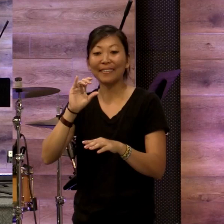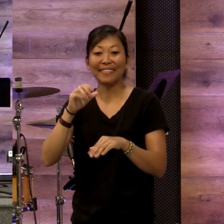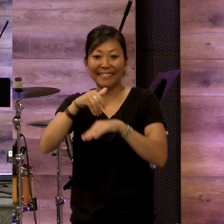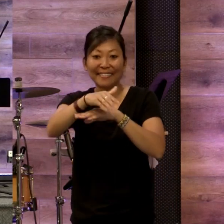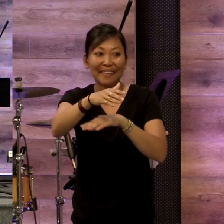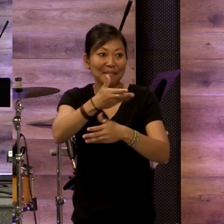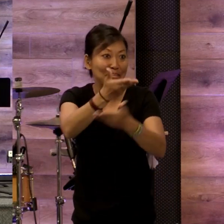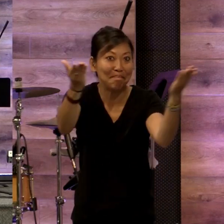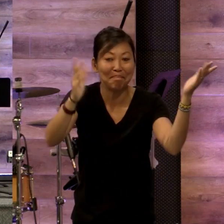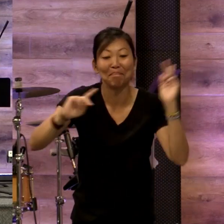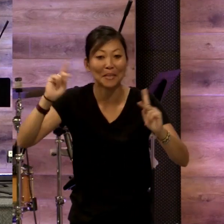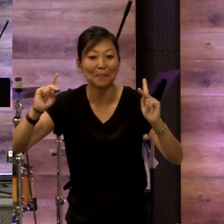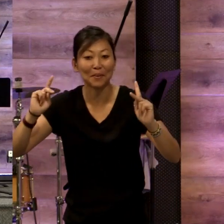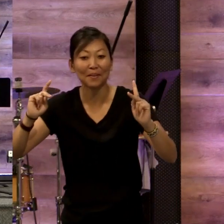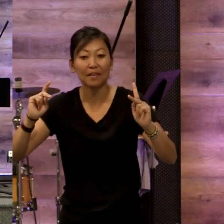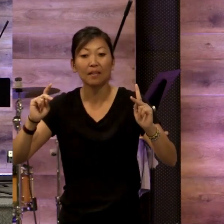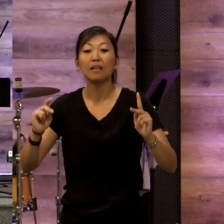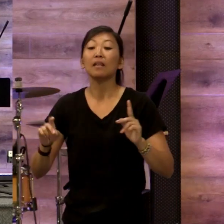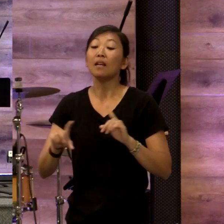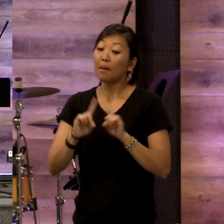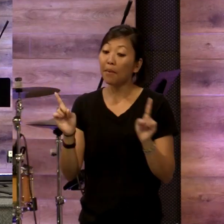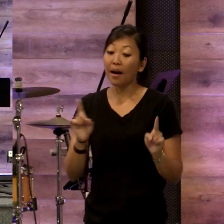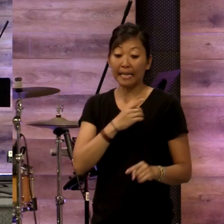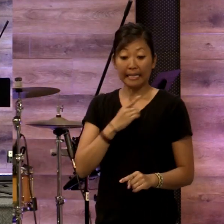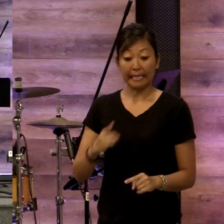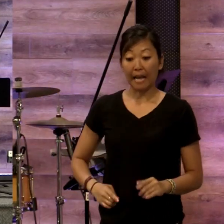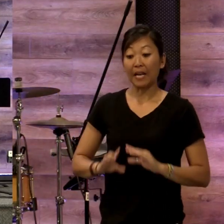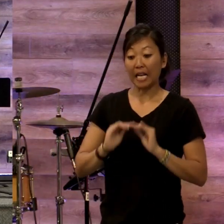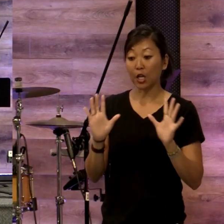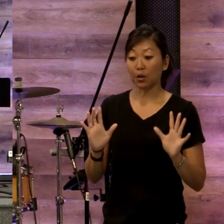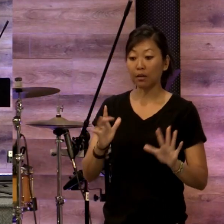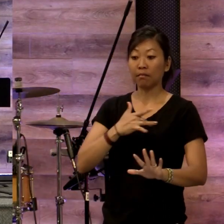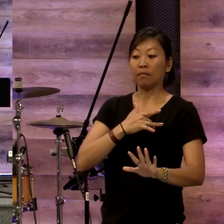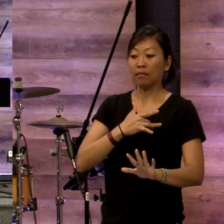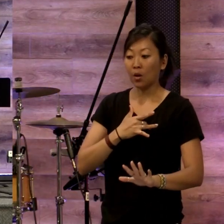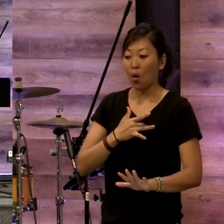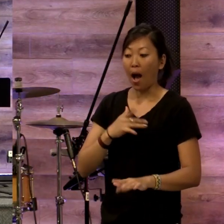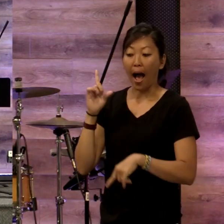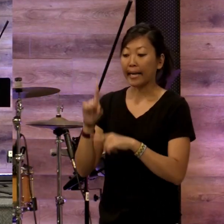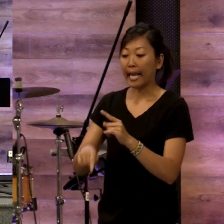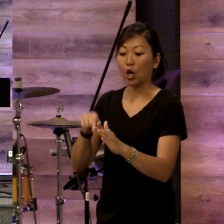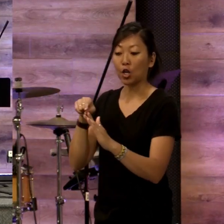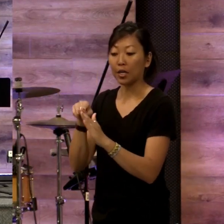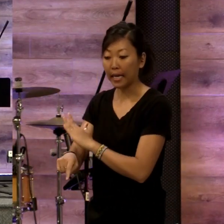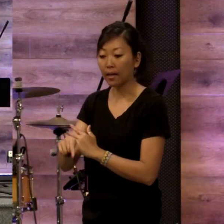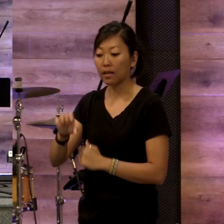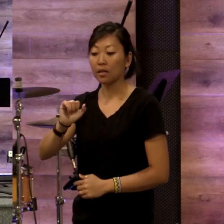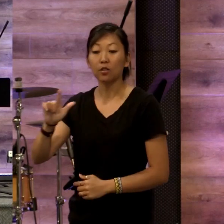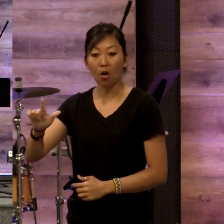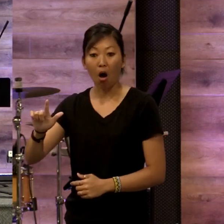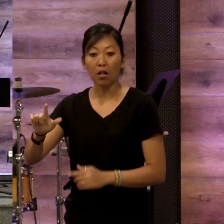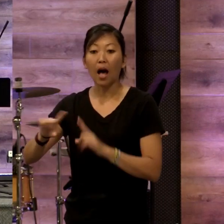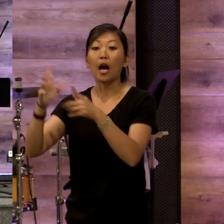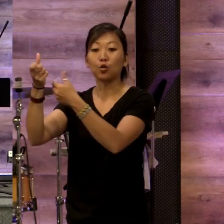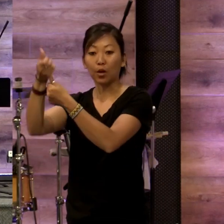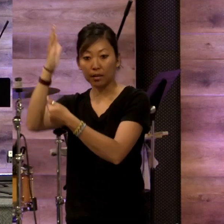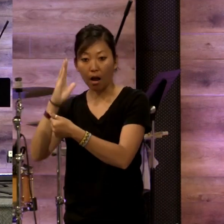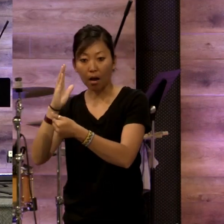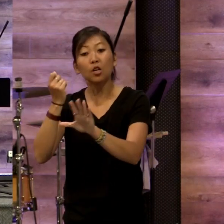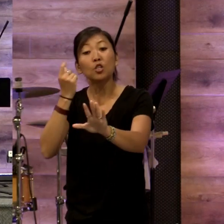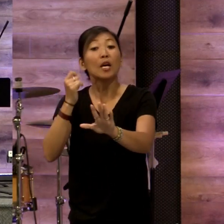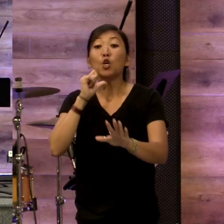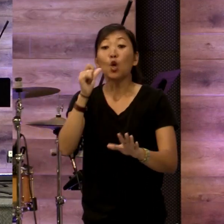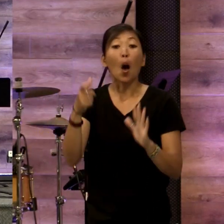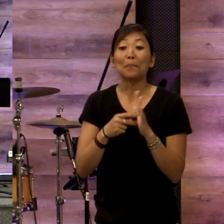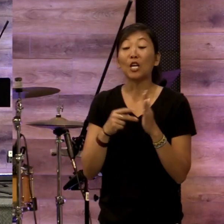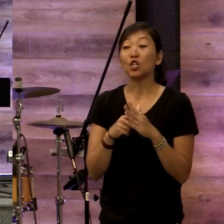hand against the Lord and against his anointed. David was clearly convicted and cut to the heart so that he would entrust himself to God. It's not that we just kind of let